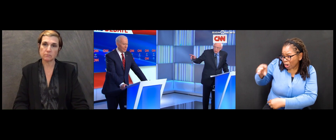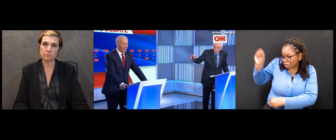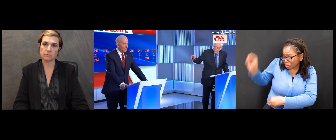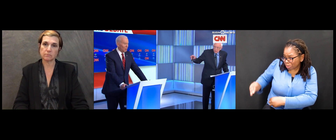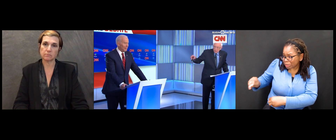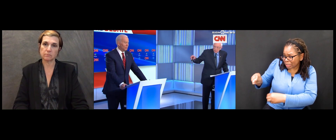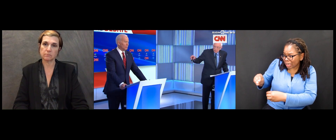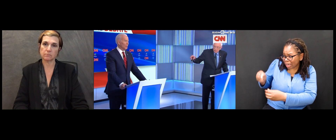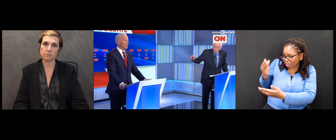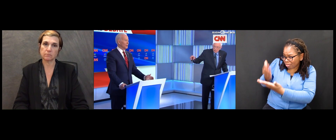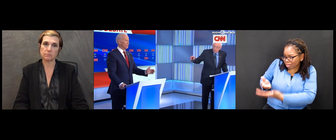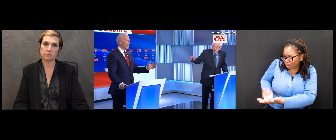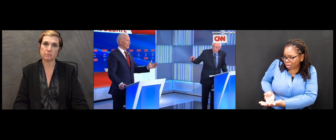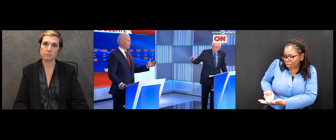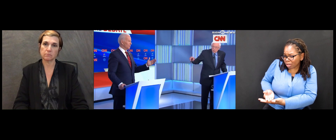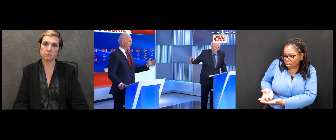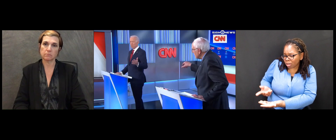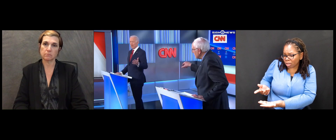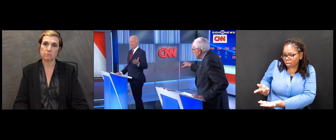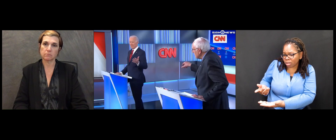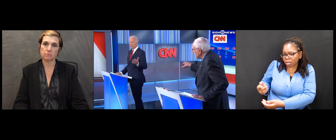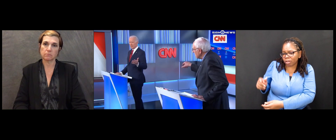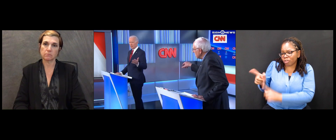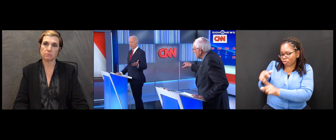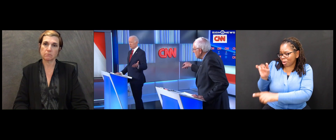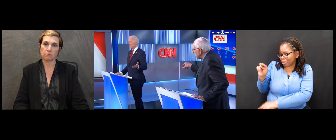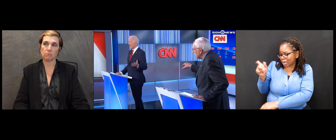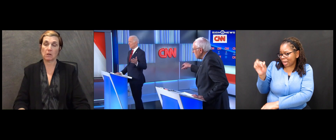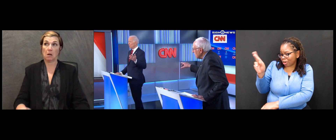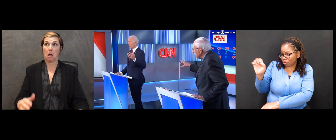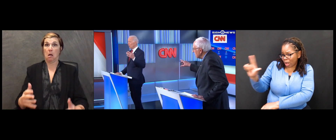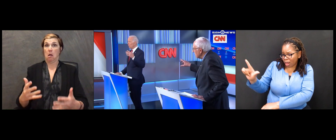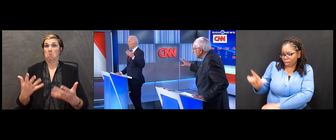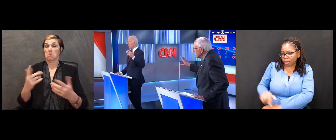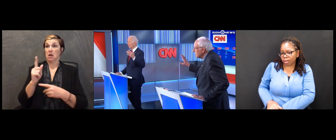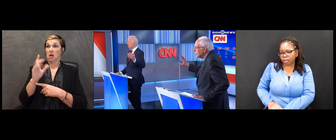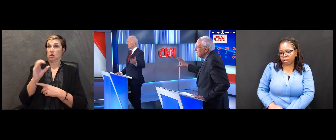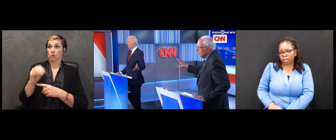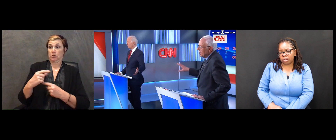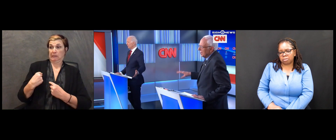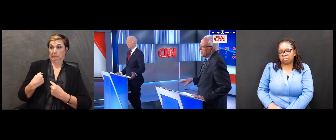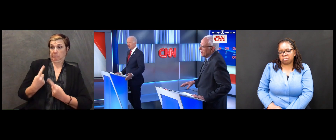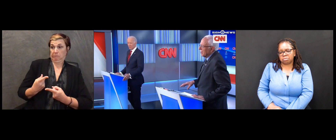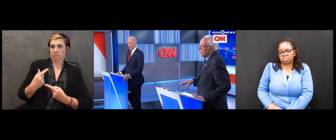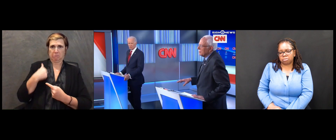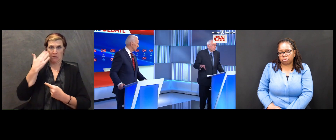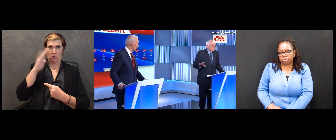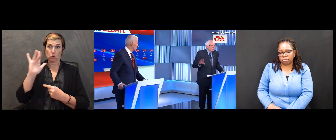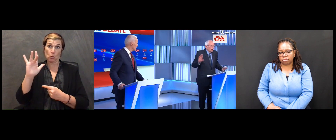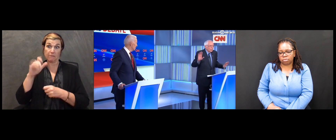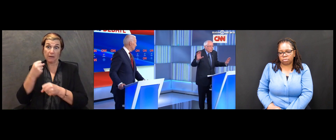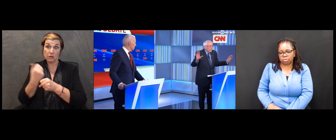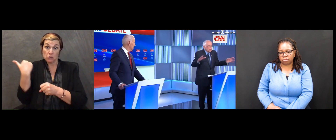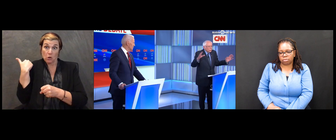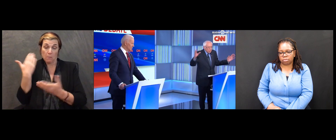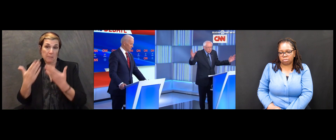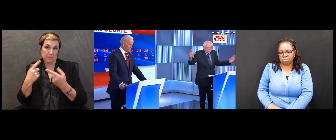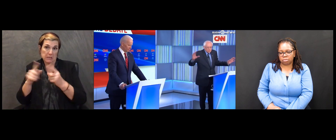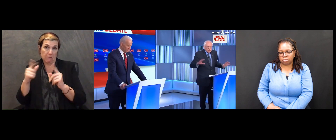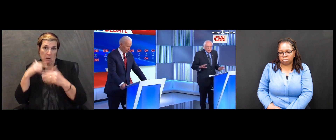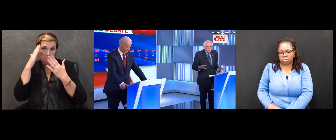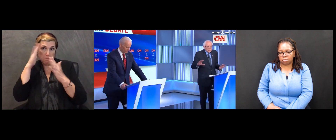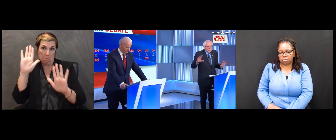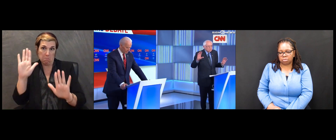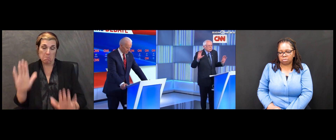NARAL? I know my record of late from NARAL has been 100%. I don't know whether it was 25 years ago. Well, all right. I mean, I think one